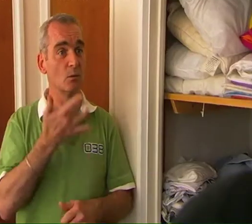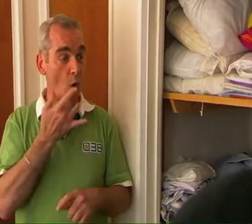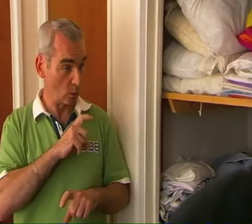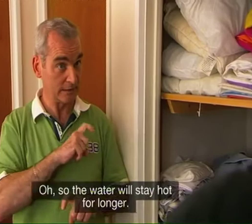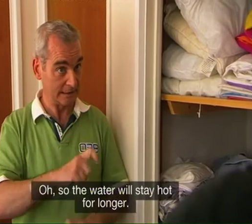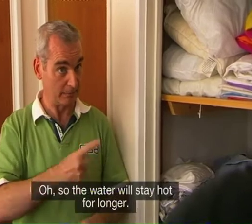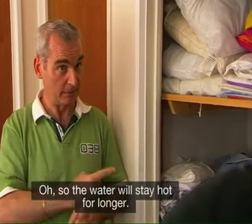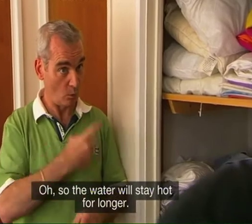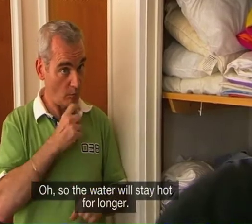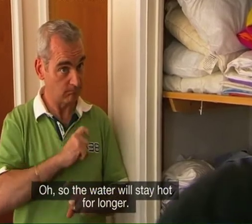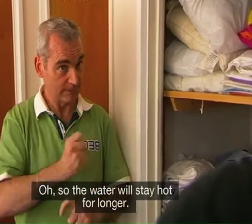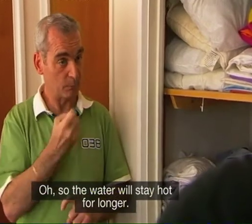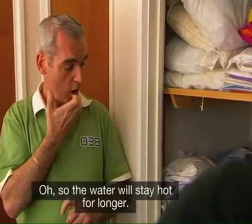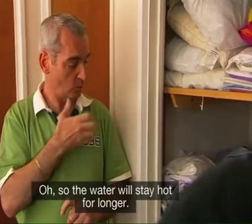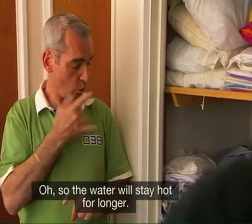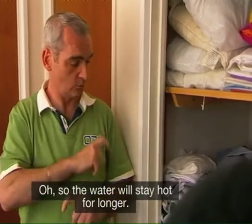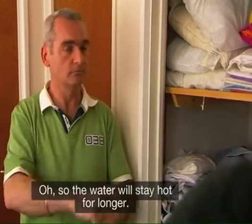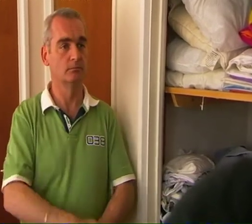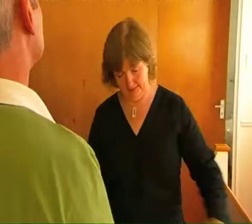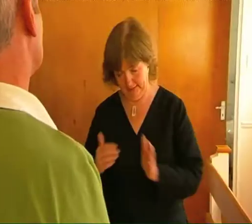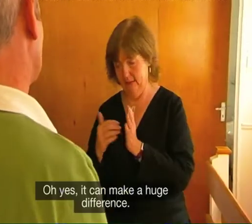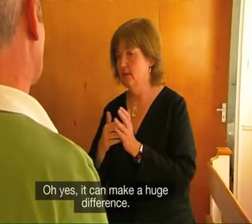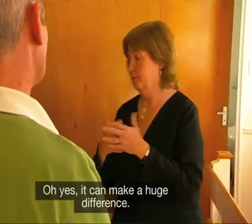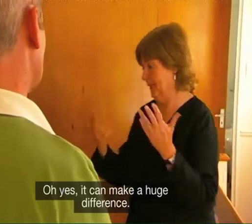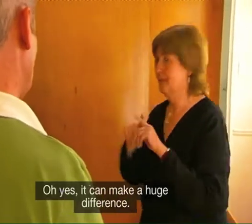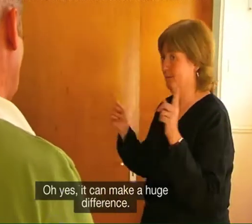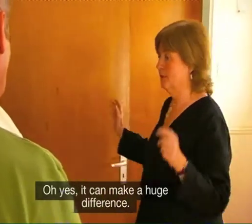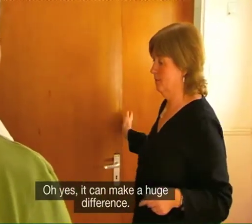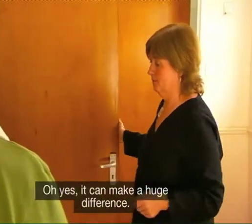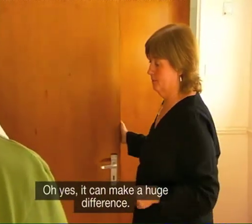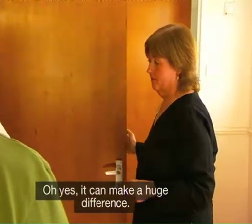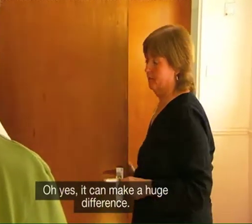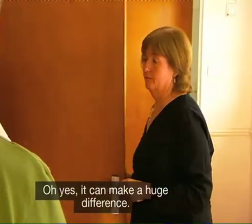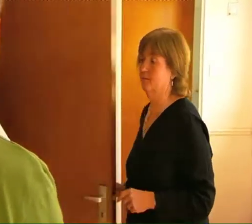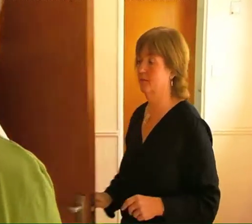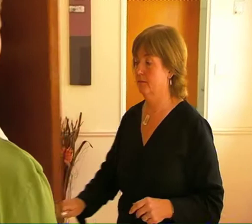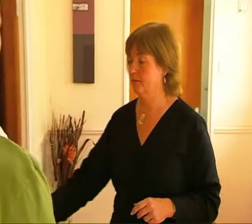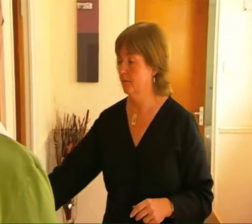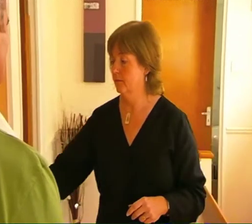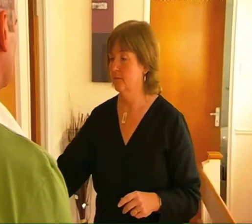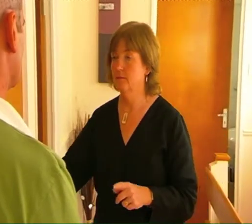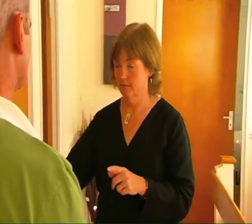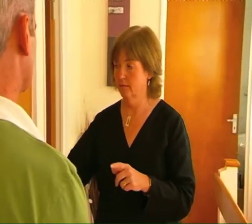Oh, so the water will stay hot for longer. Oh yeah, it can make a huge difference.